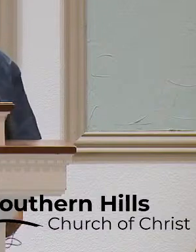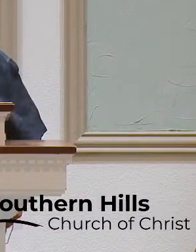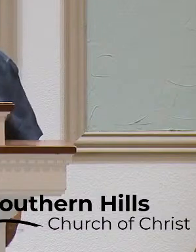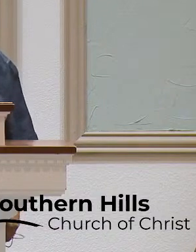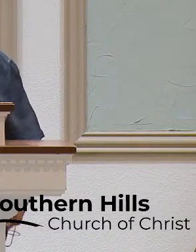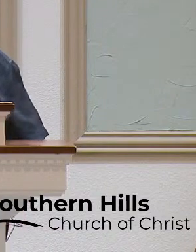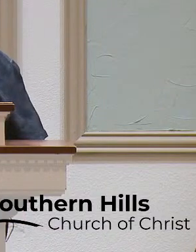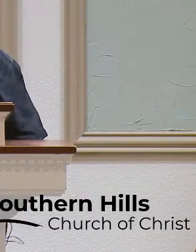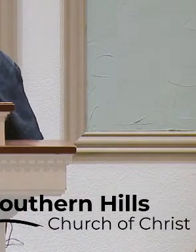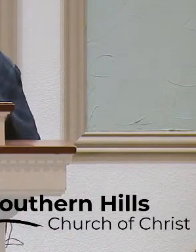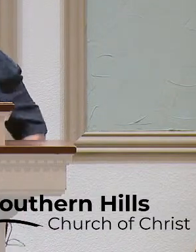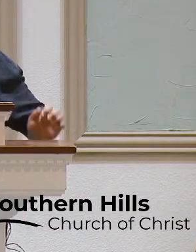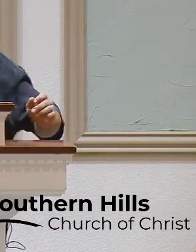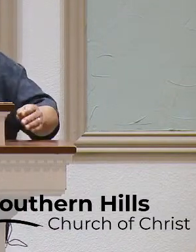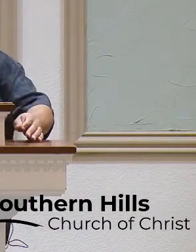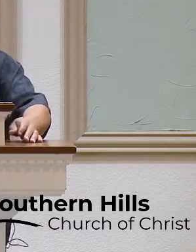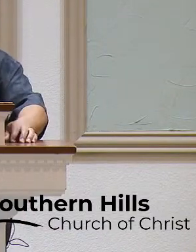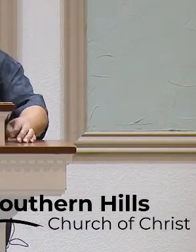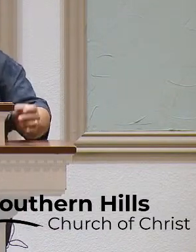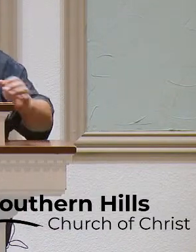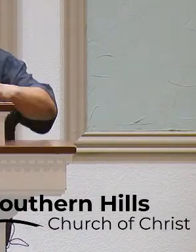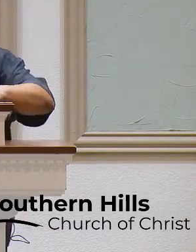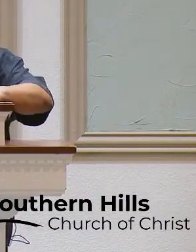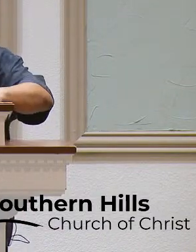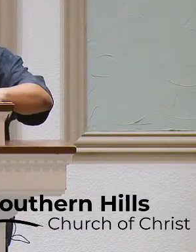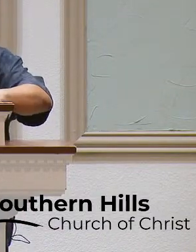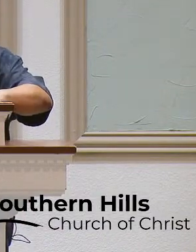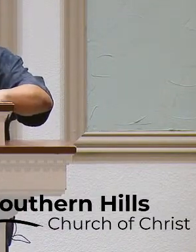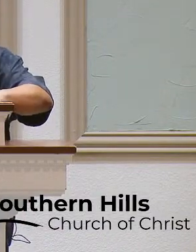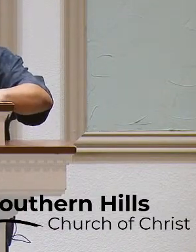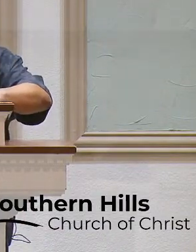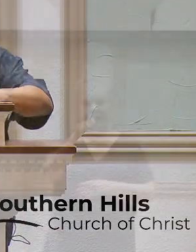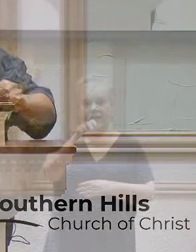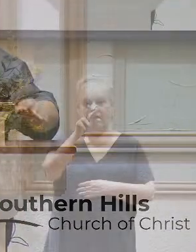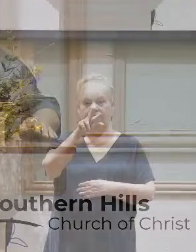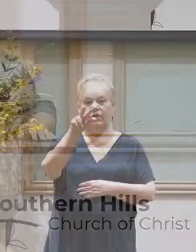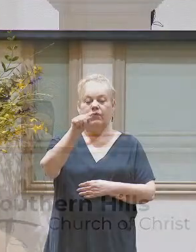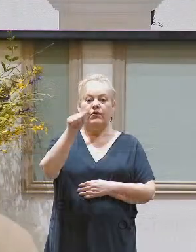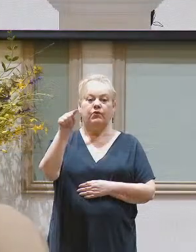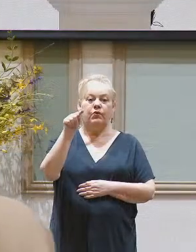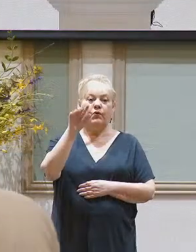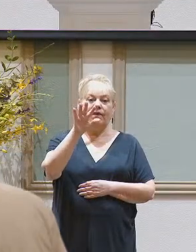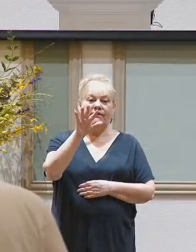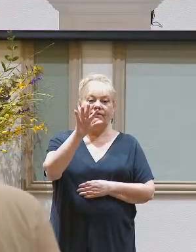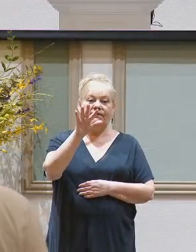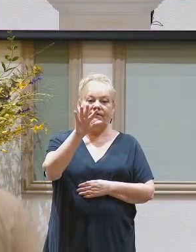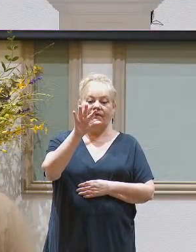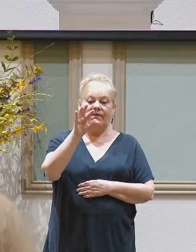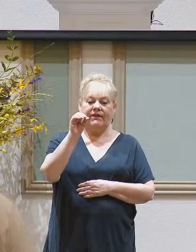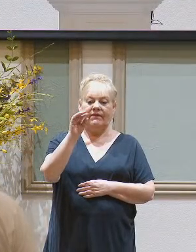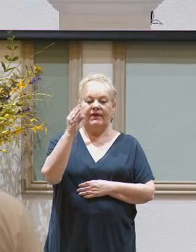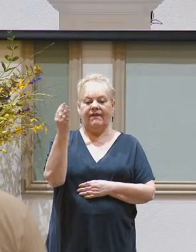Scripture this morning is Genesis 49, 33 through 50, 14.